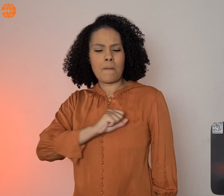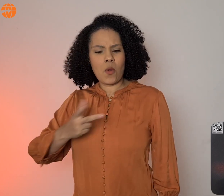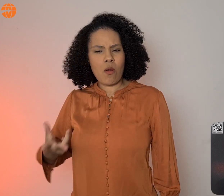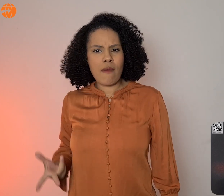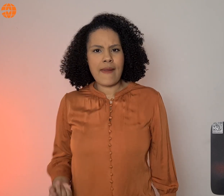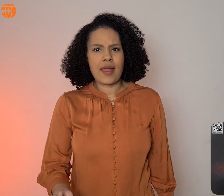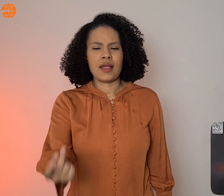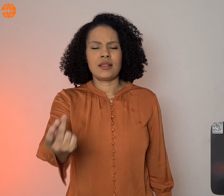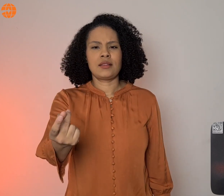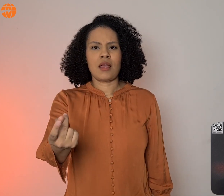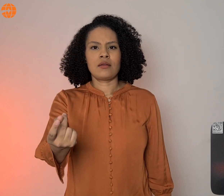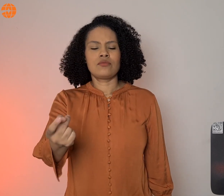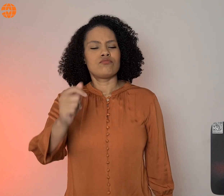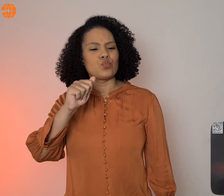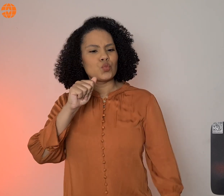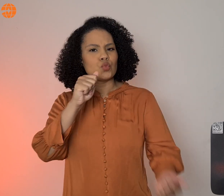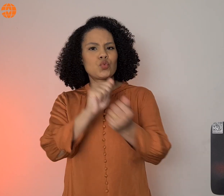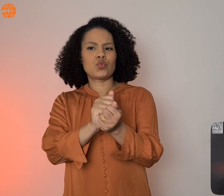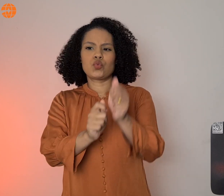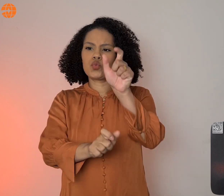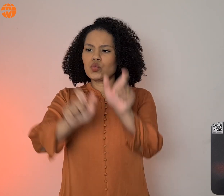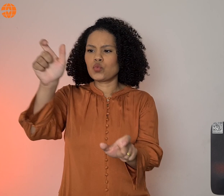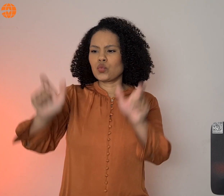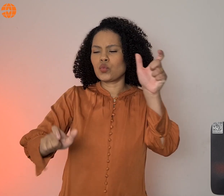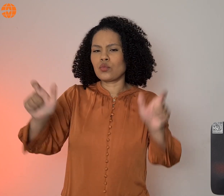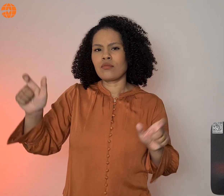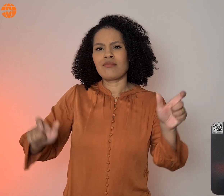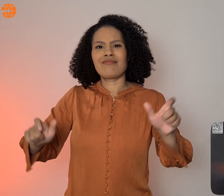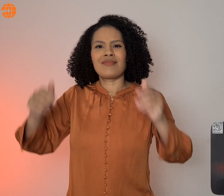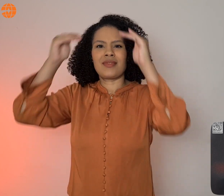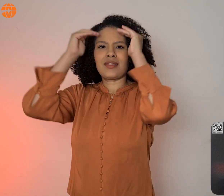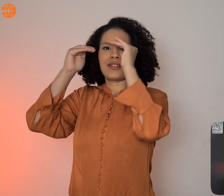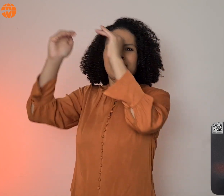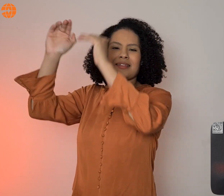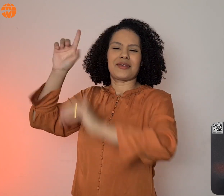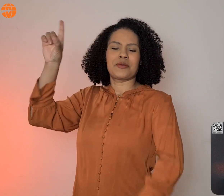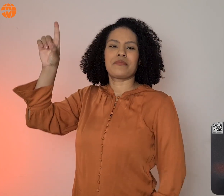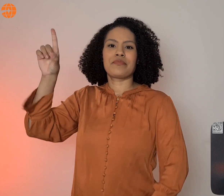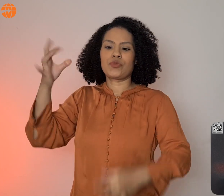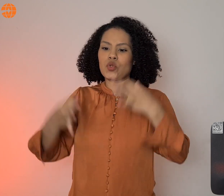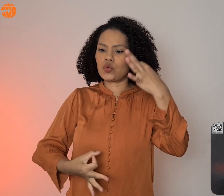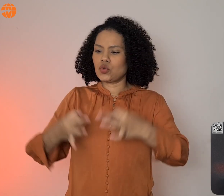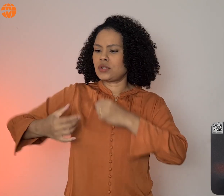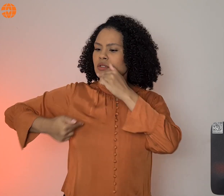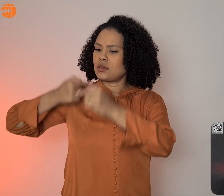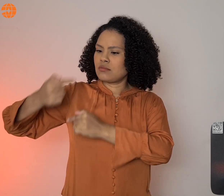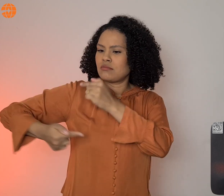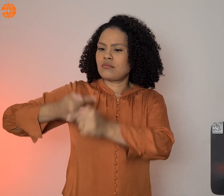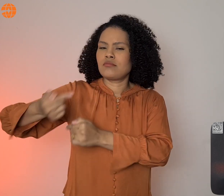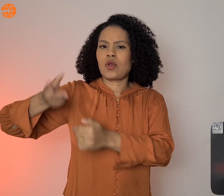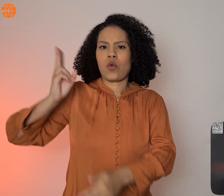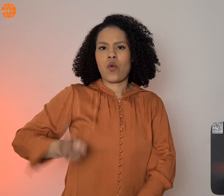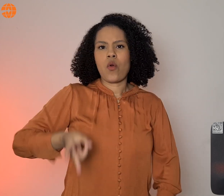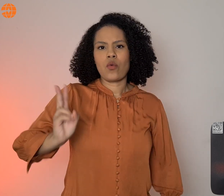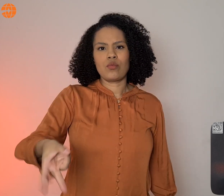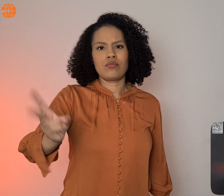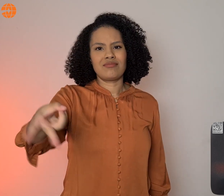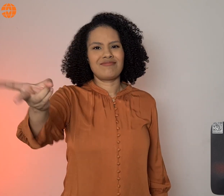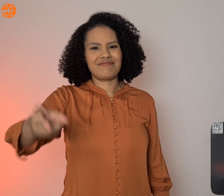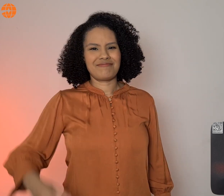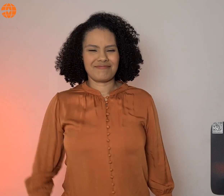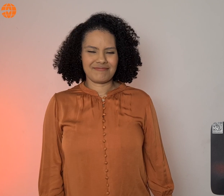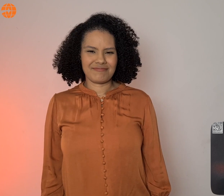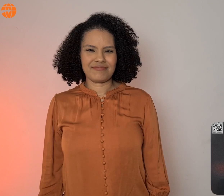amor eterno, esse amor hesed, está com os que o temem, e a sua justiça com os filhos dos seus filhos. And His righteousness